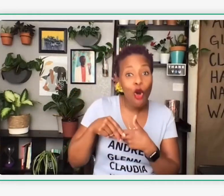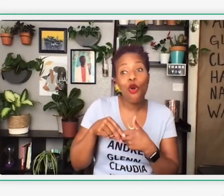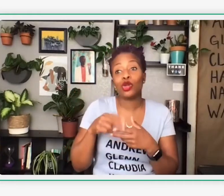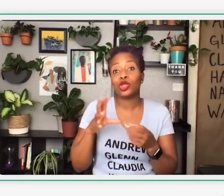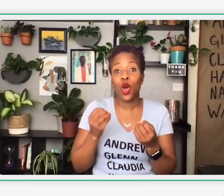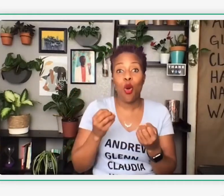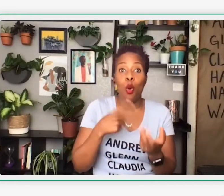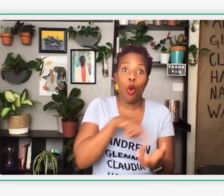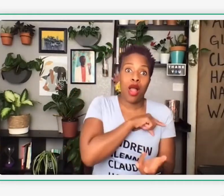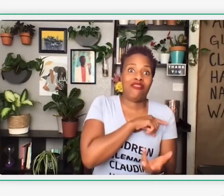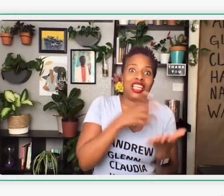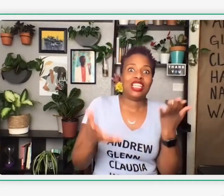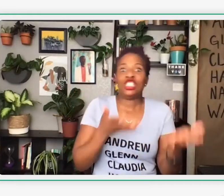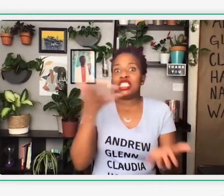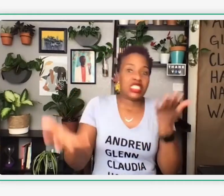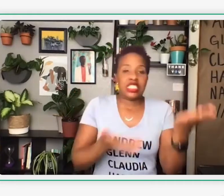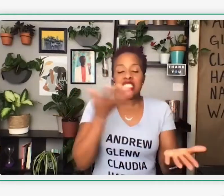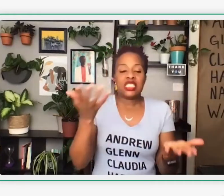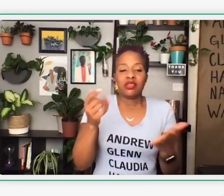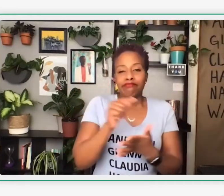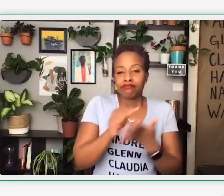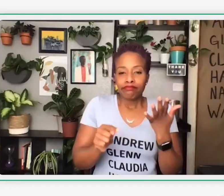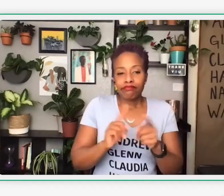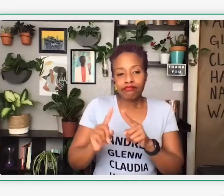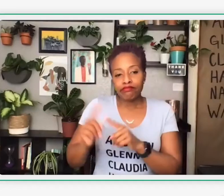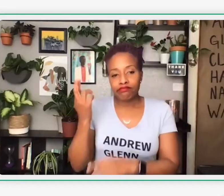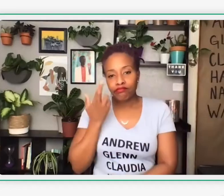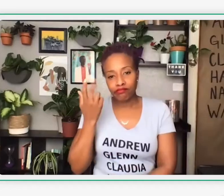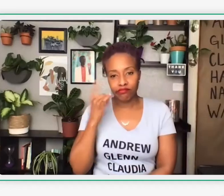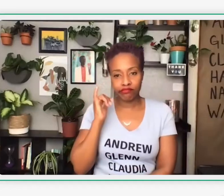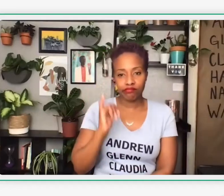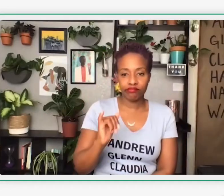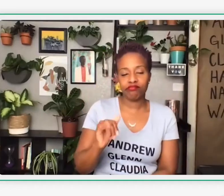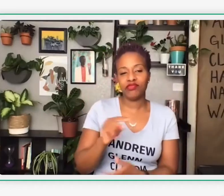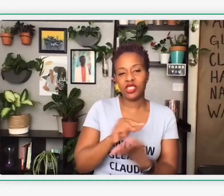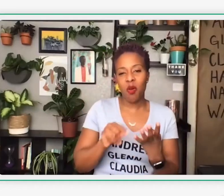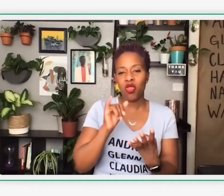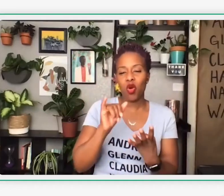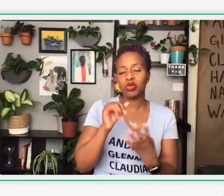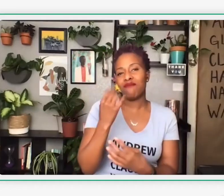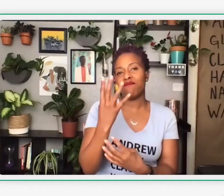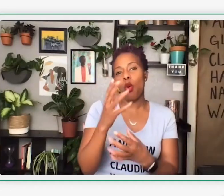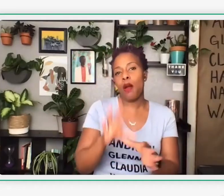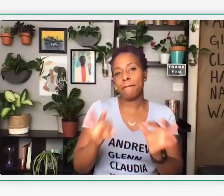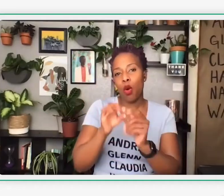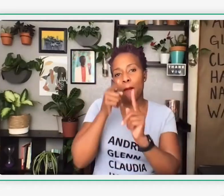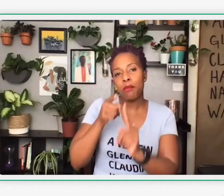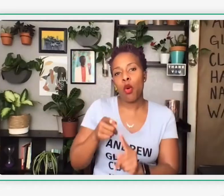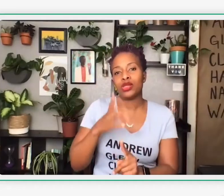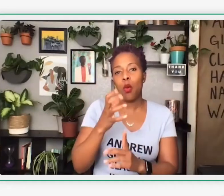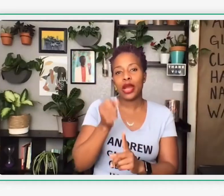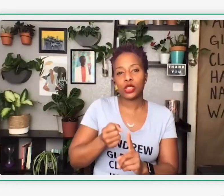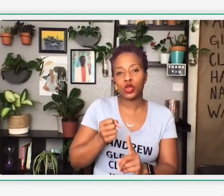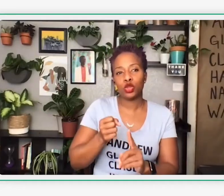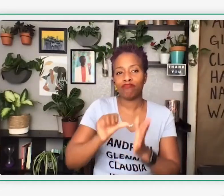sometimes those loans, the Black-owned businesses were not able to take advantage of those resources due